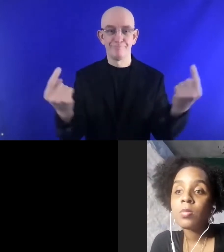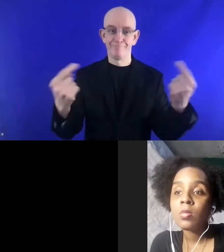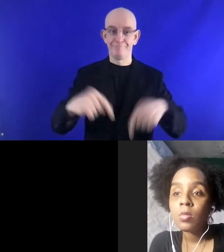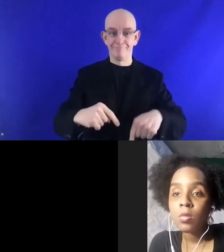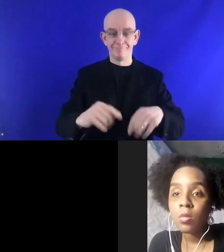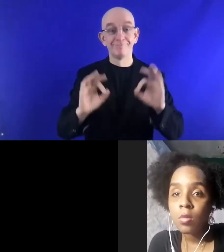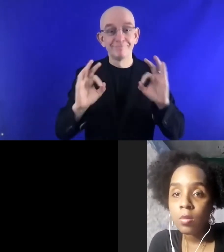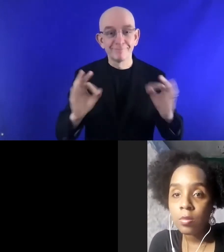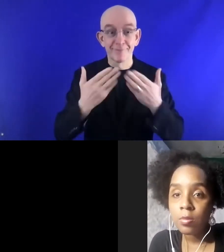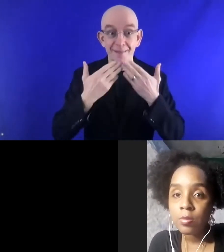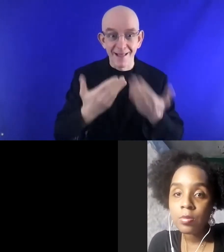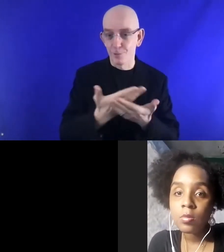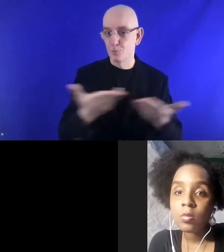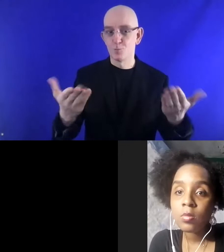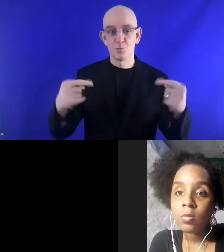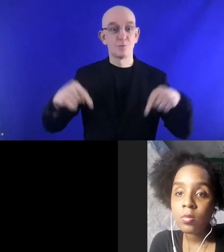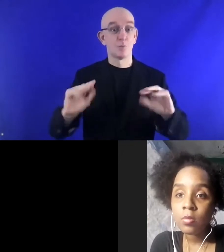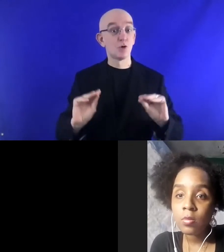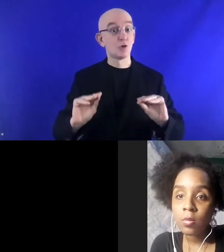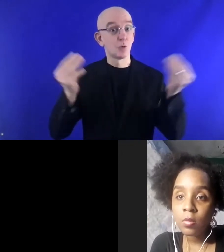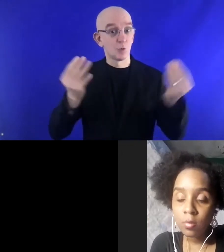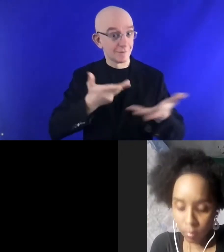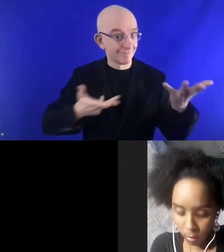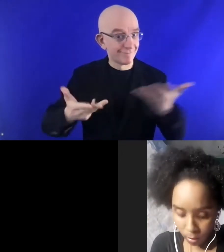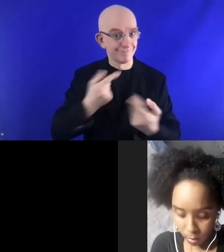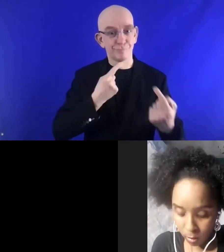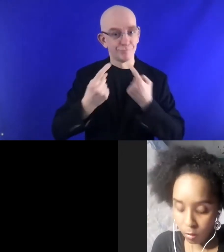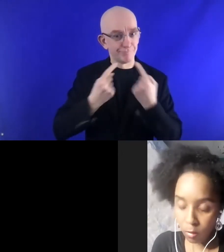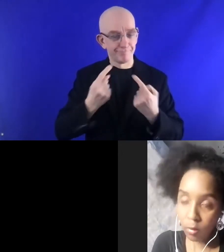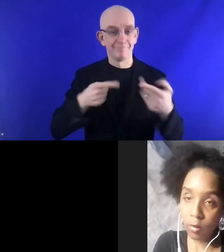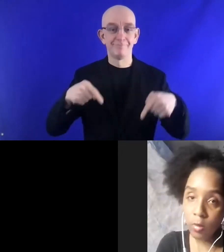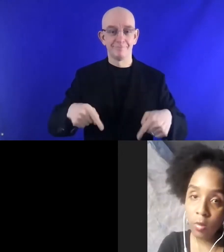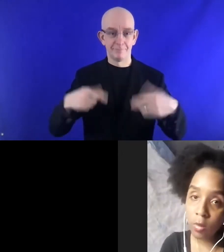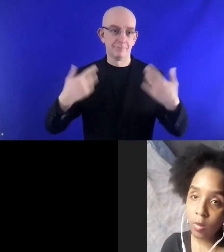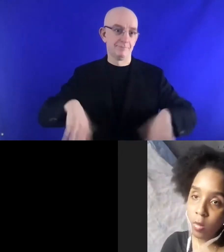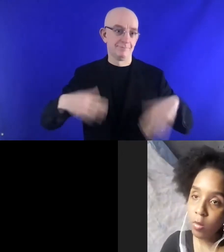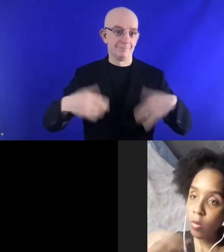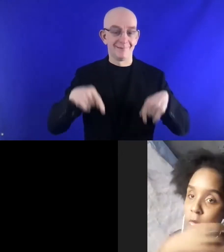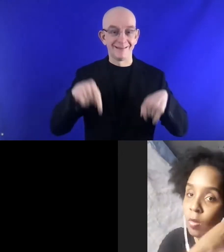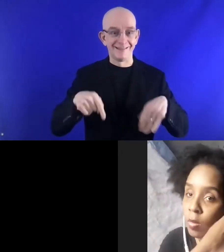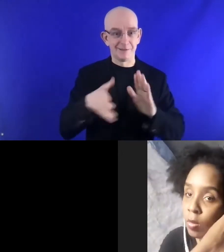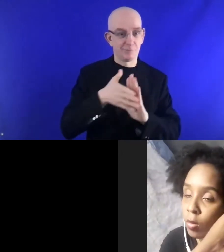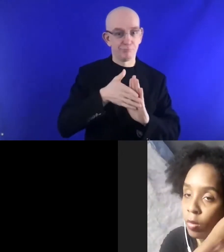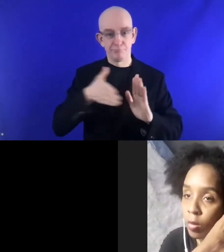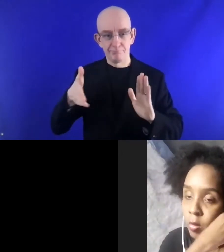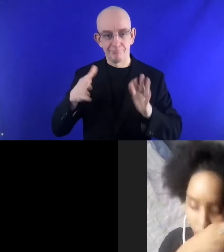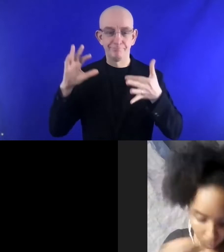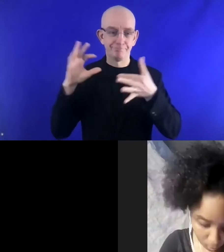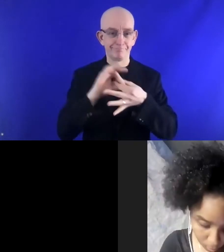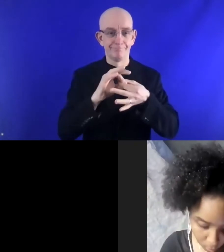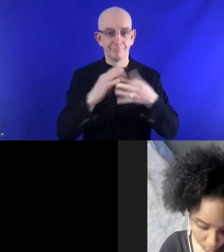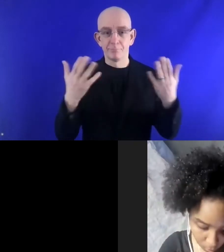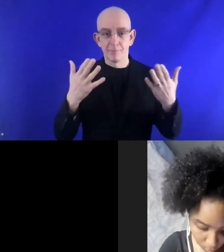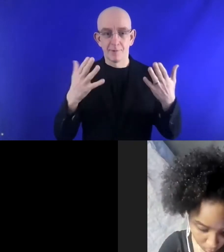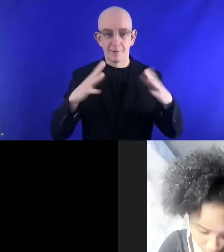summit, especially in this section of the Americans. Welcome to everyone